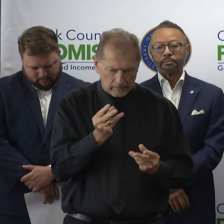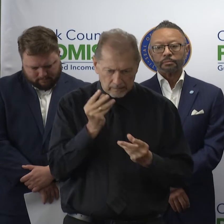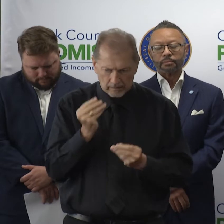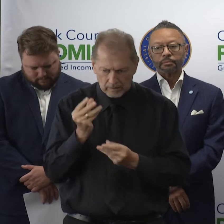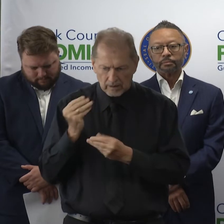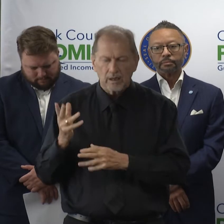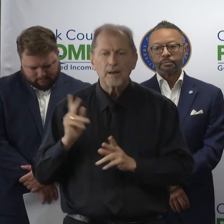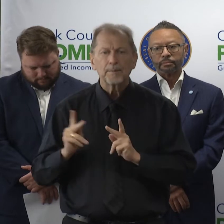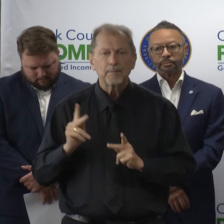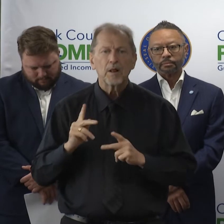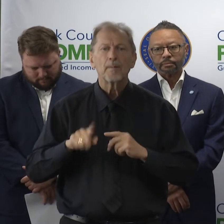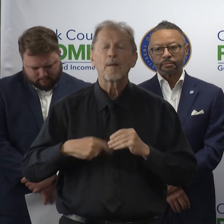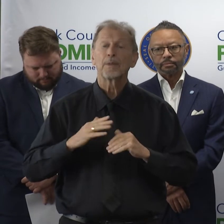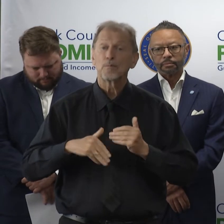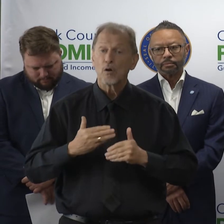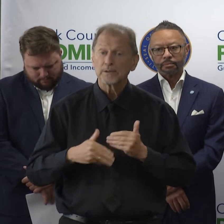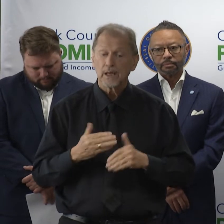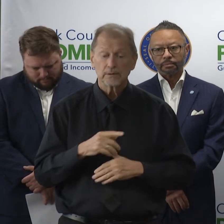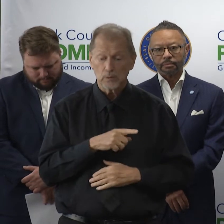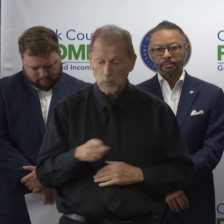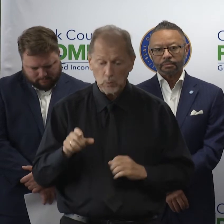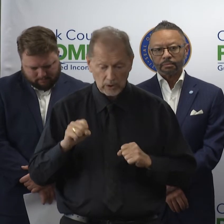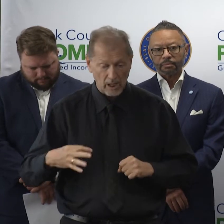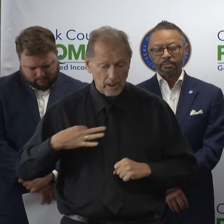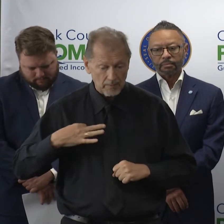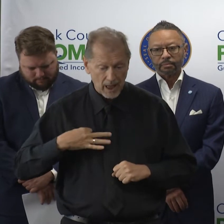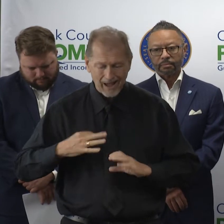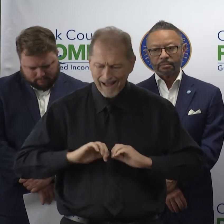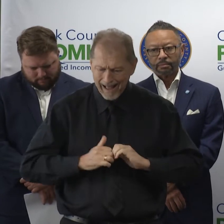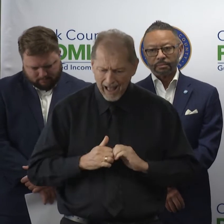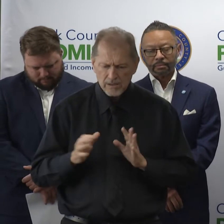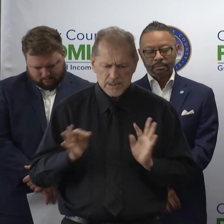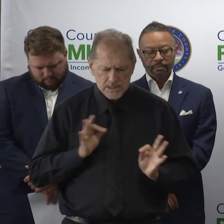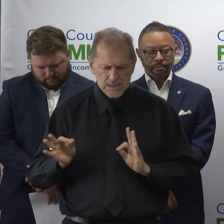process, eligibility, and application window for the Guaranteed Income